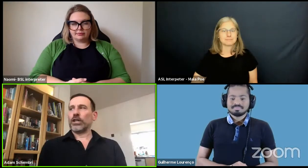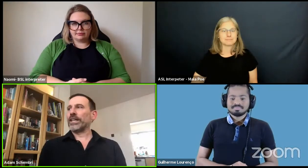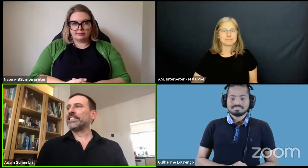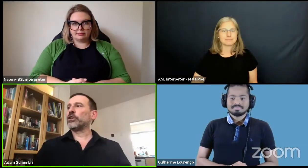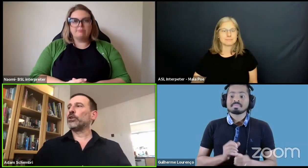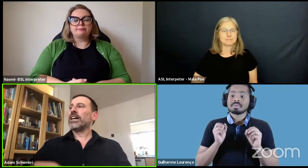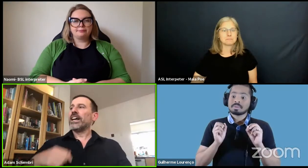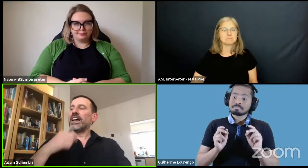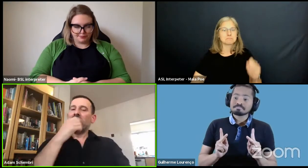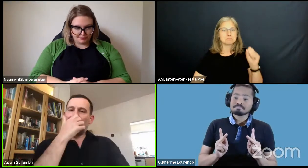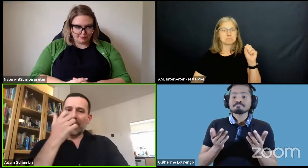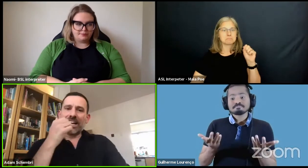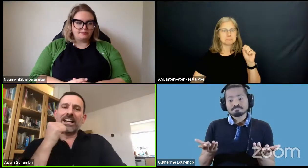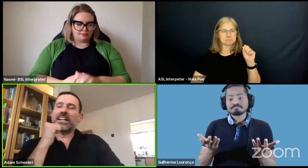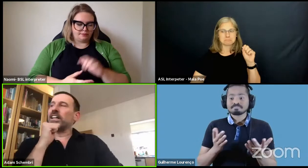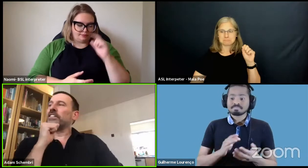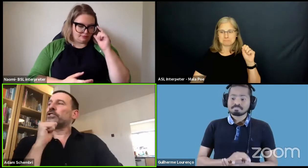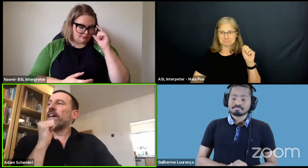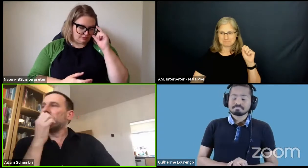Okay, so